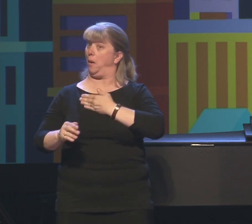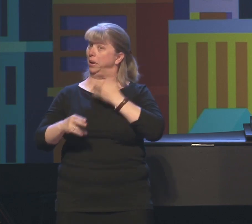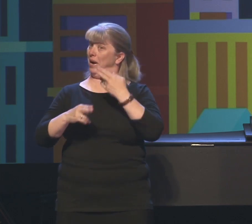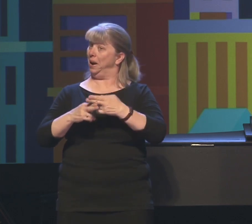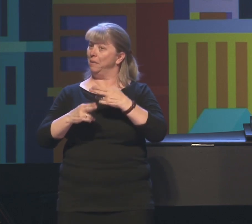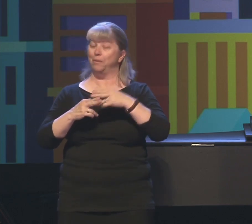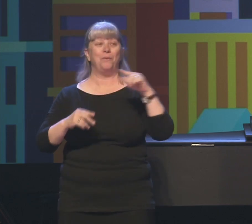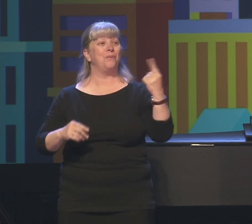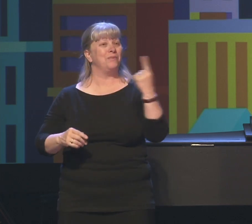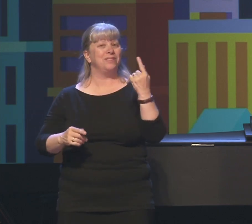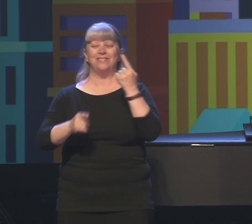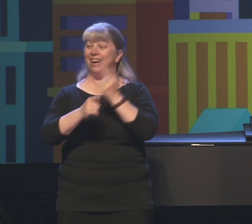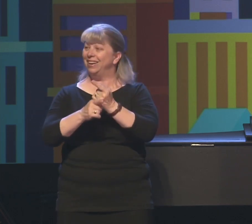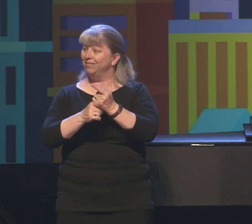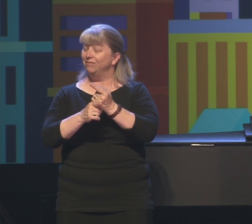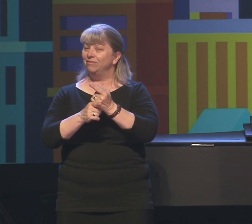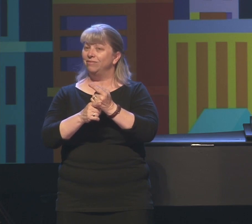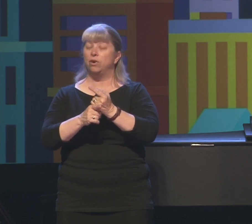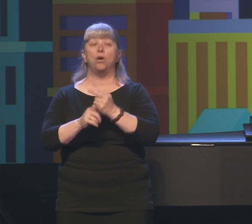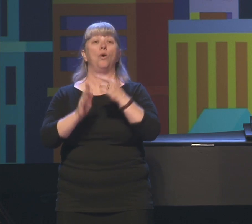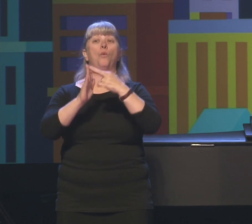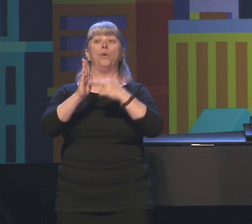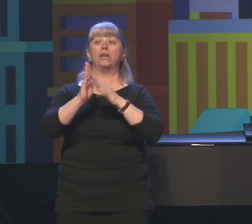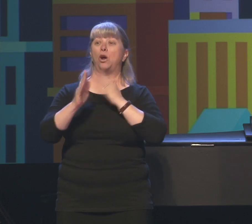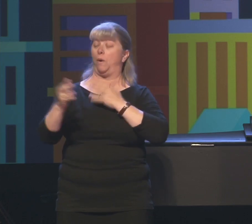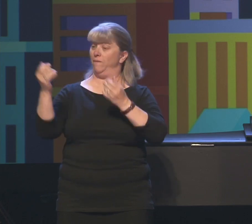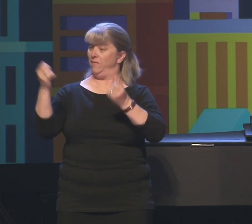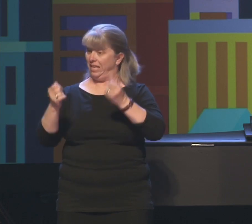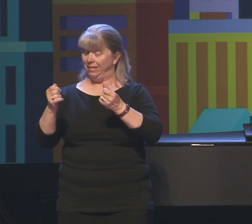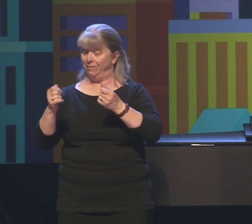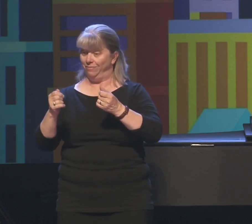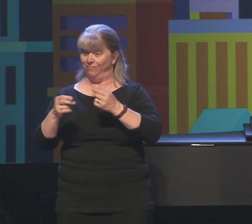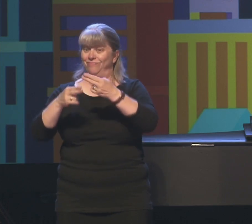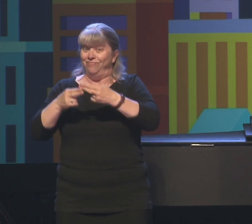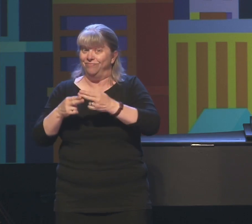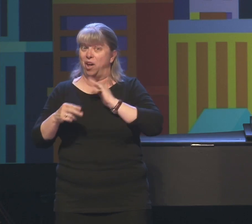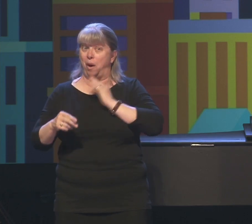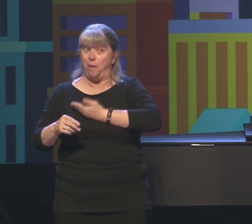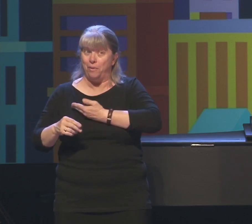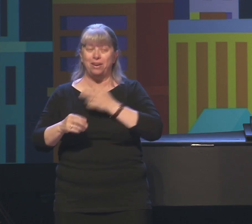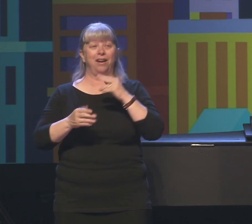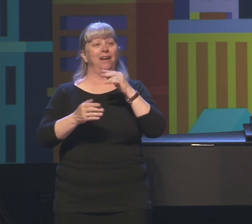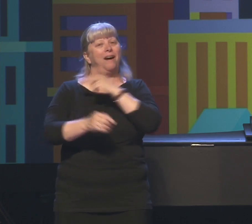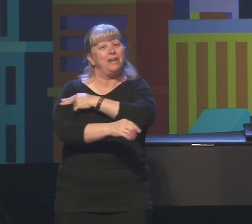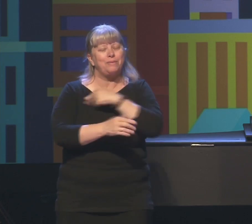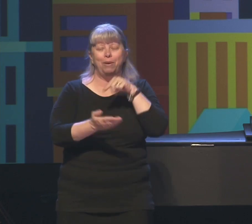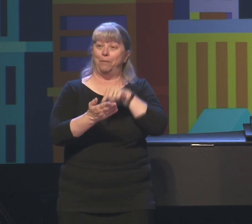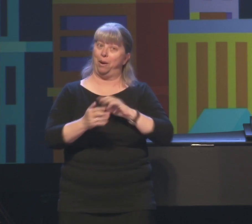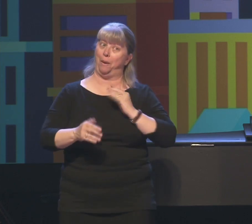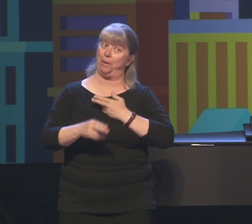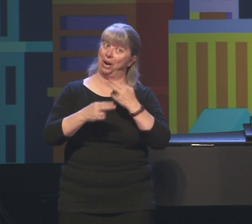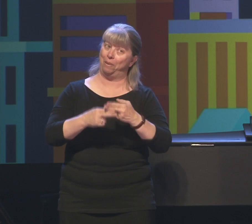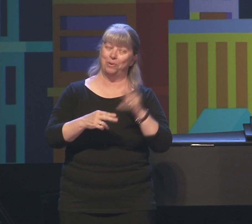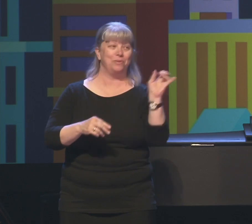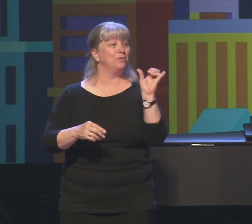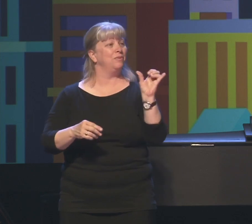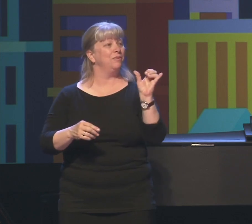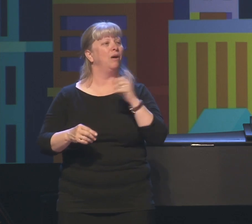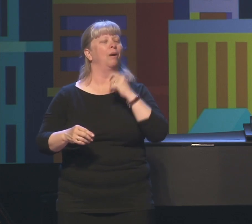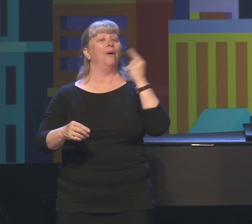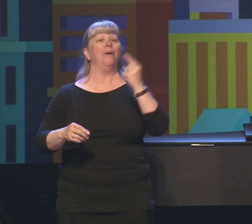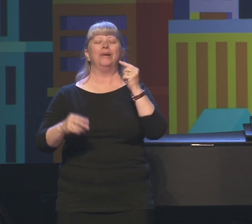it, right? The registration for our vehicles has our name on it, right? The hospital bill has our name on it. And so we're